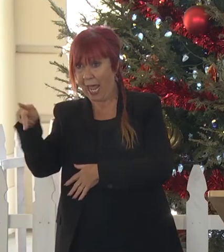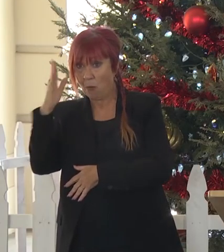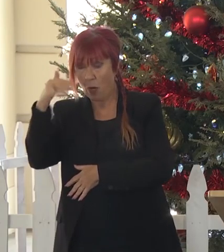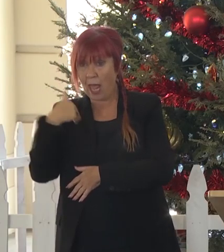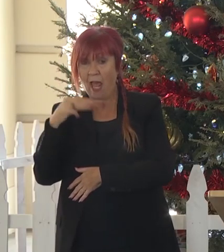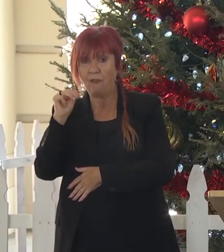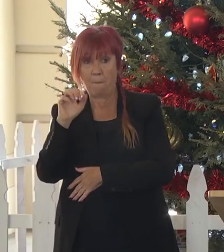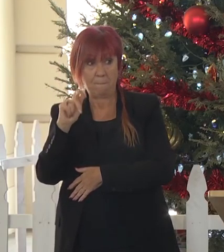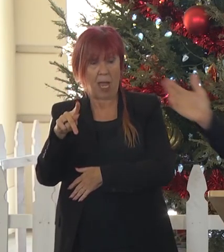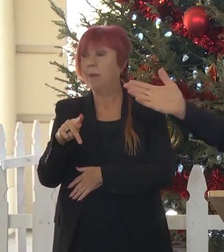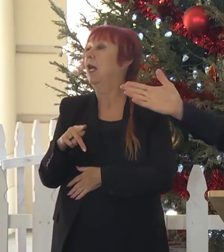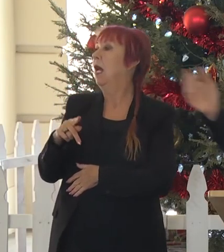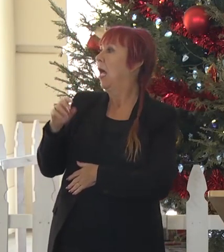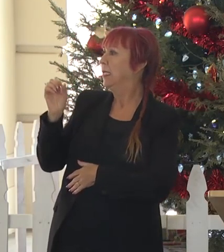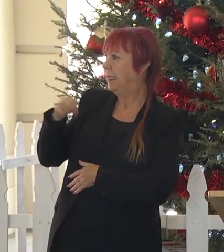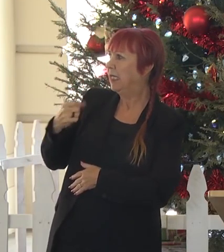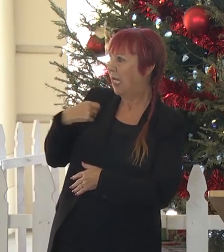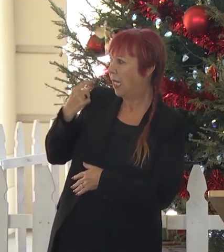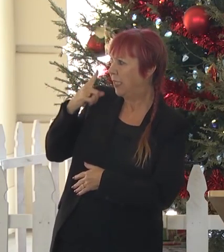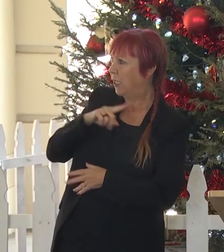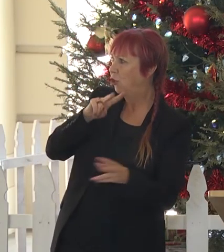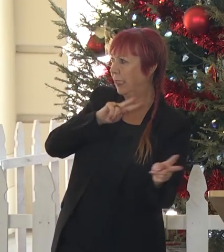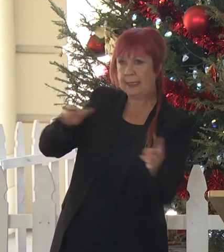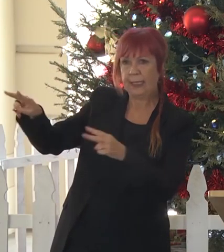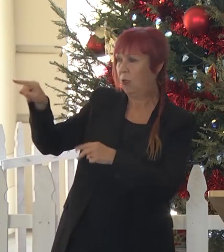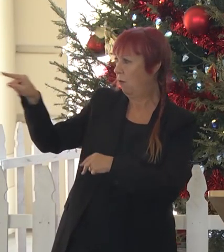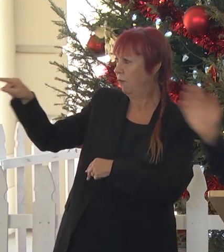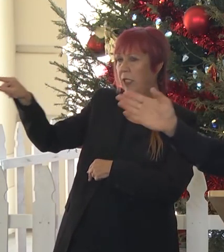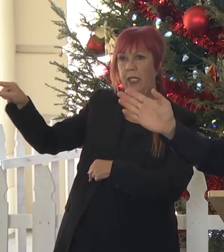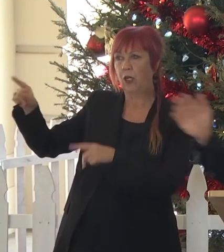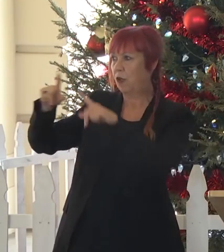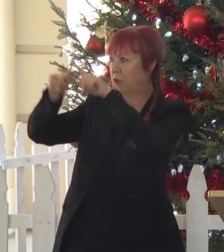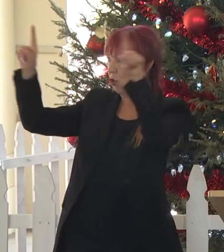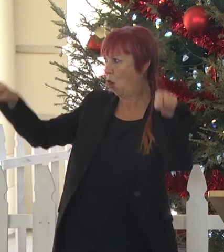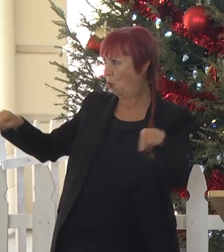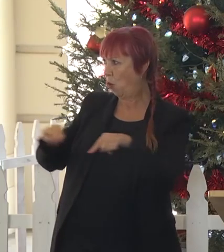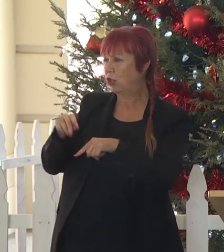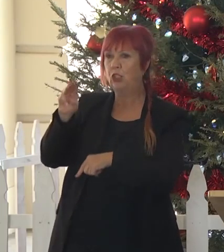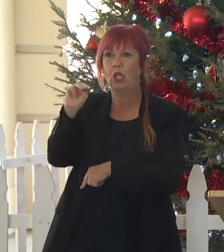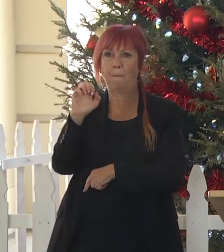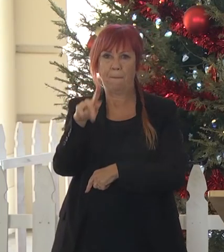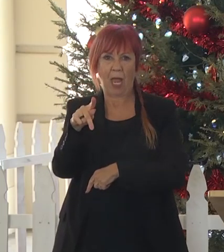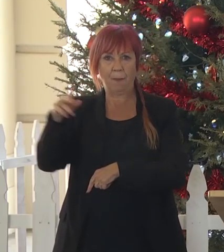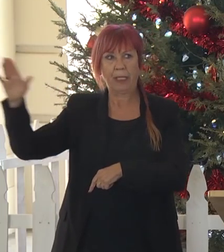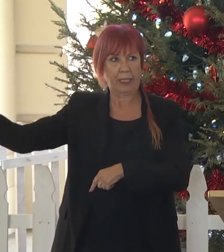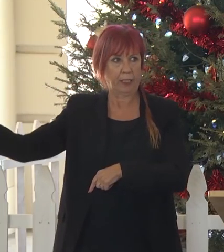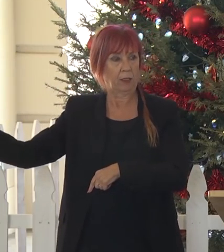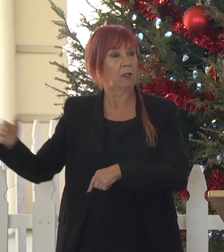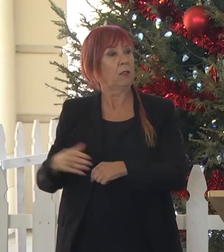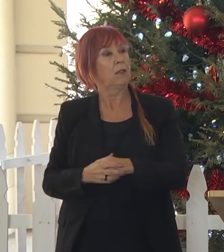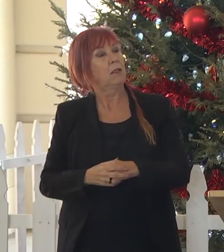Yes, my understanding is, and of course, you can focus your cameras on the map just to my right as well.